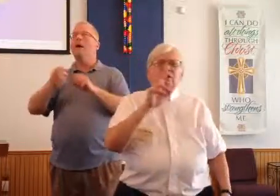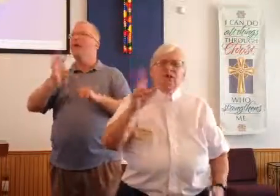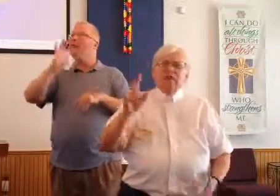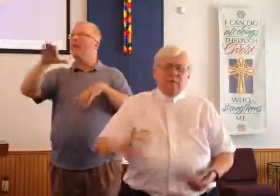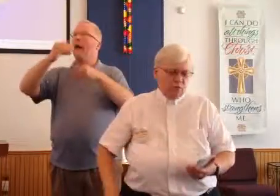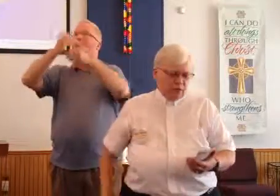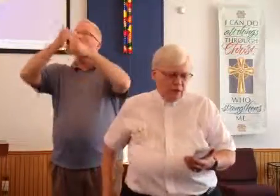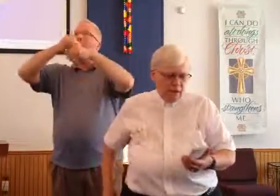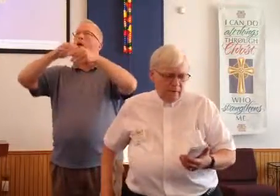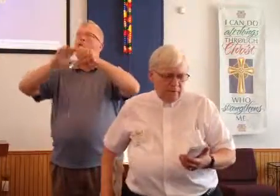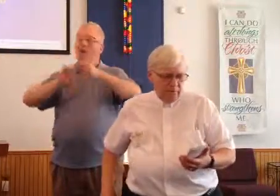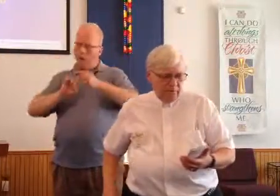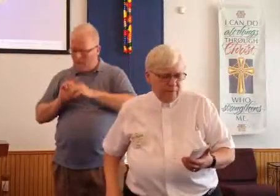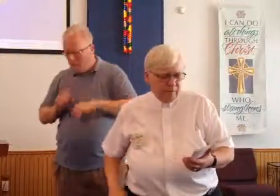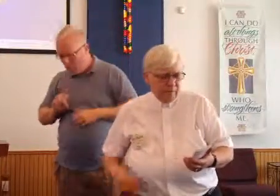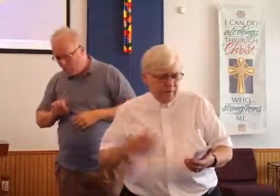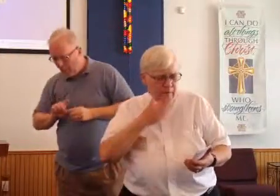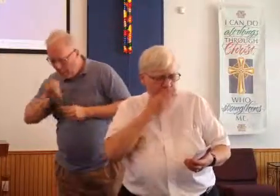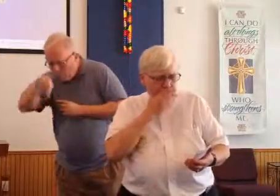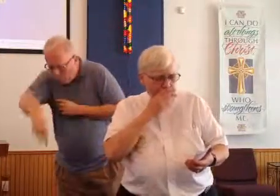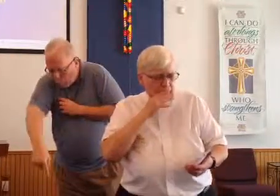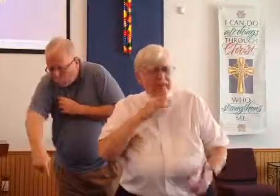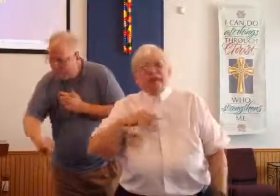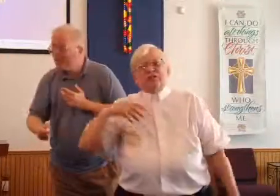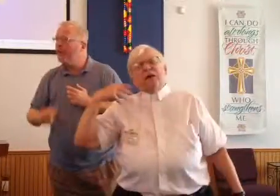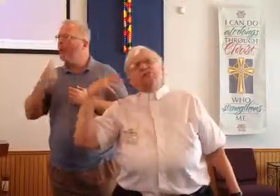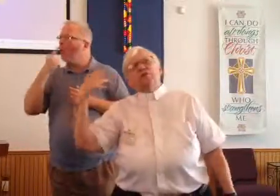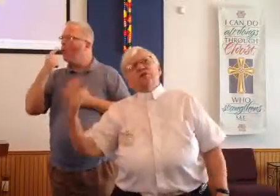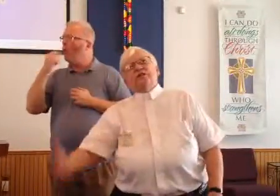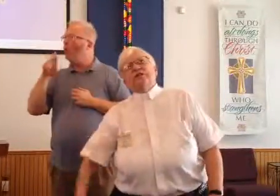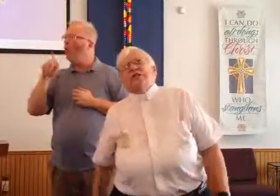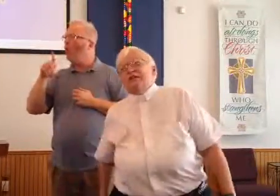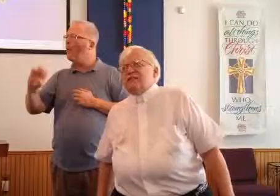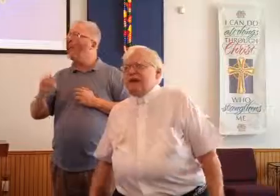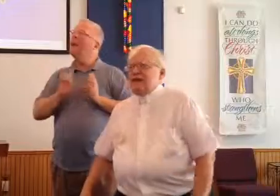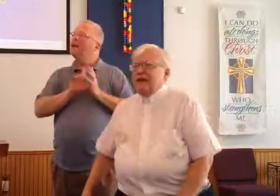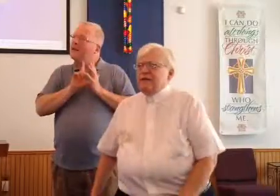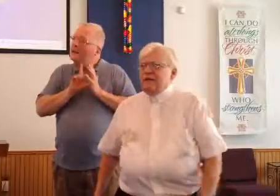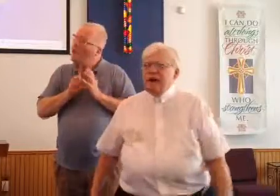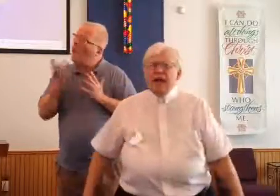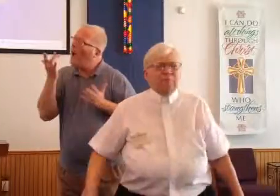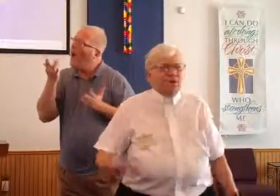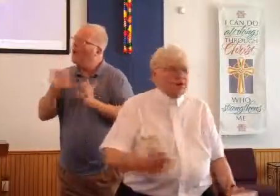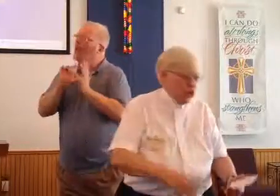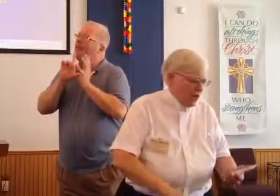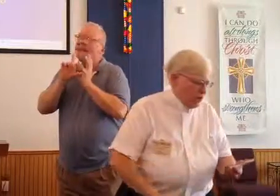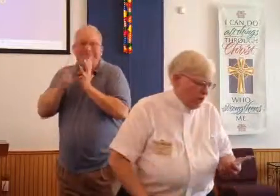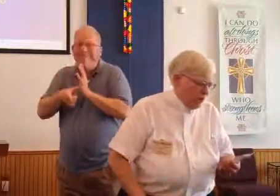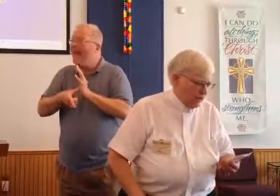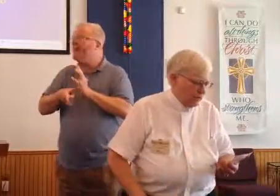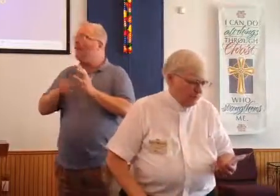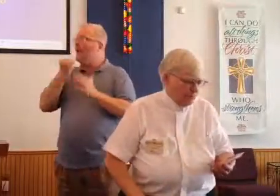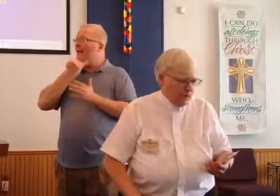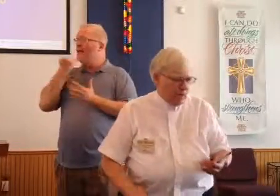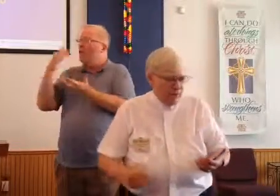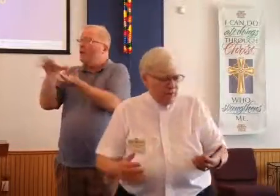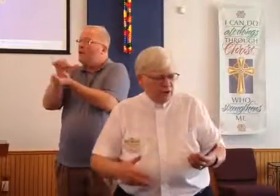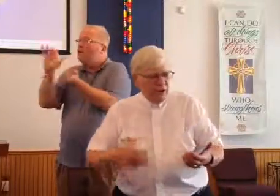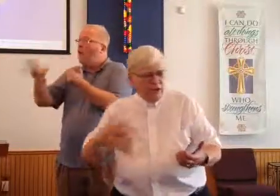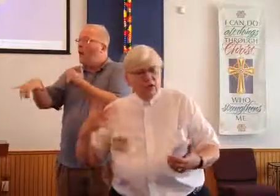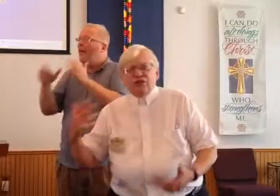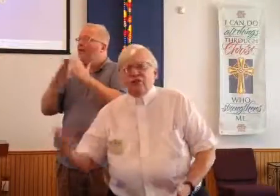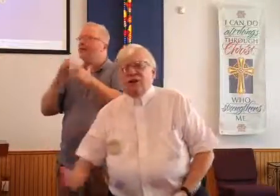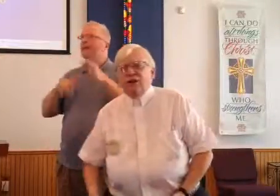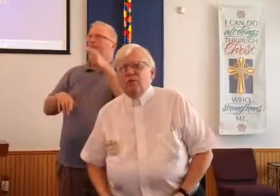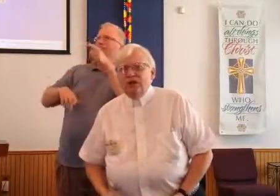But she and her family were spared. Now, some sources say that Rahab married Joshua.